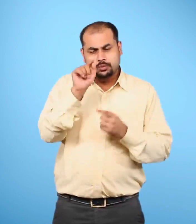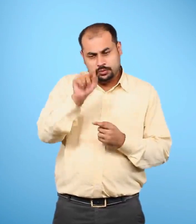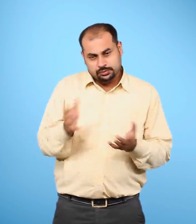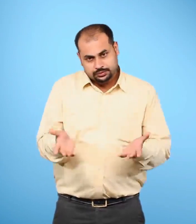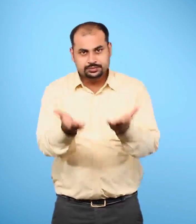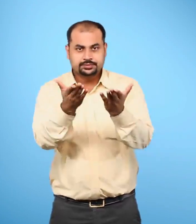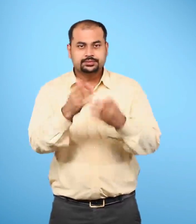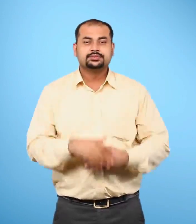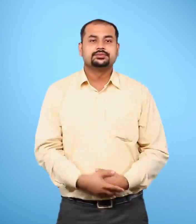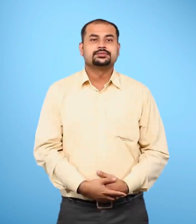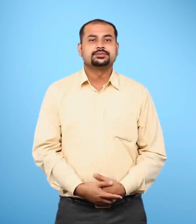Discuss.